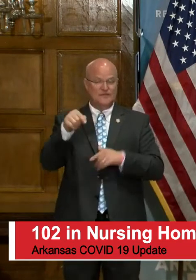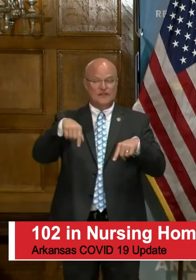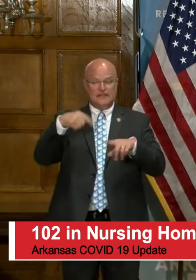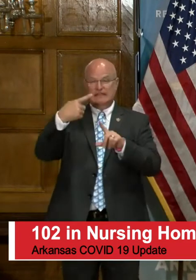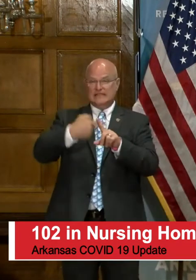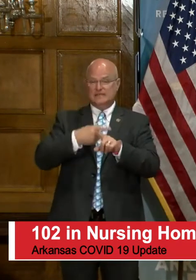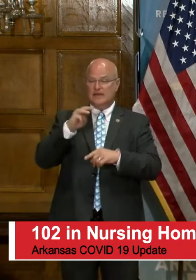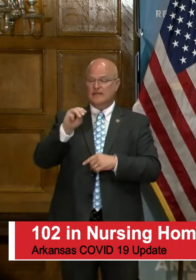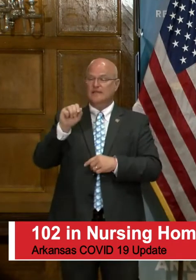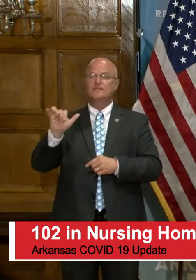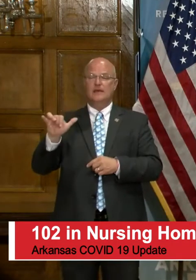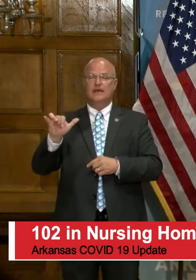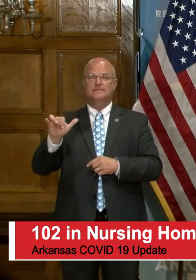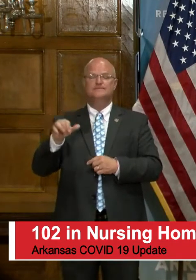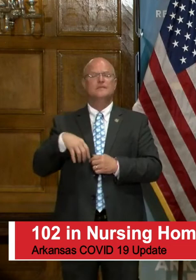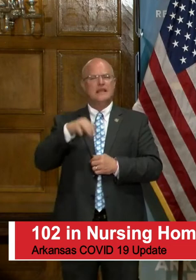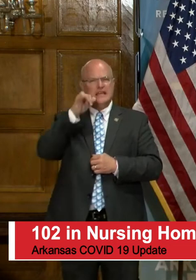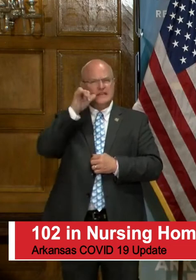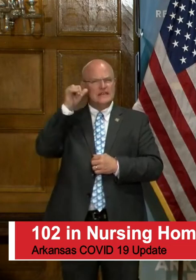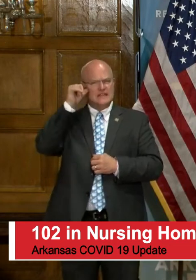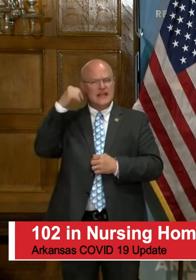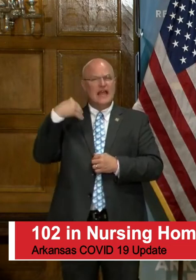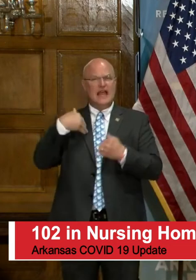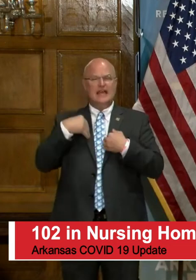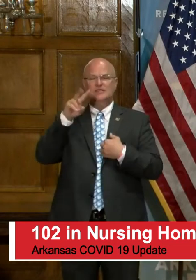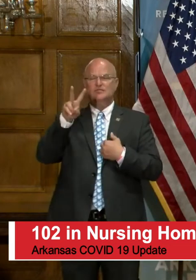month. Yesterday, we had